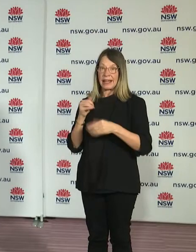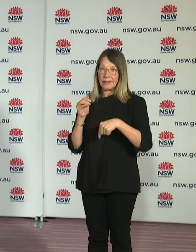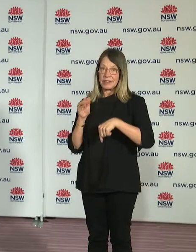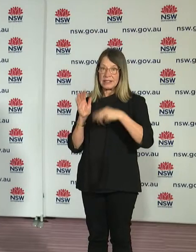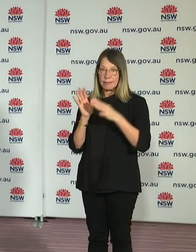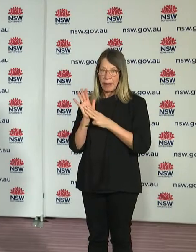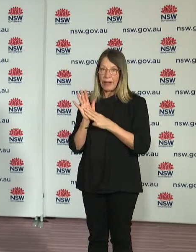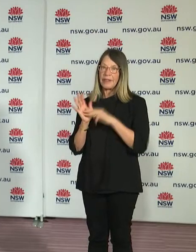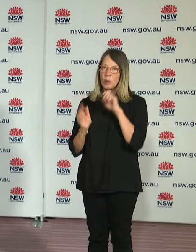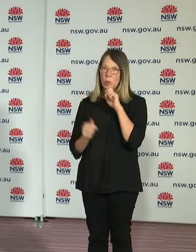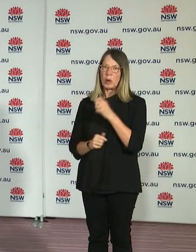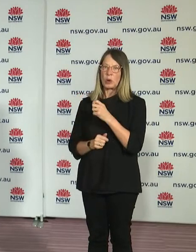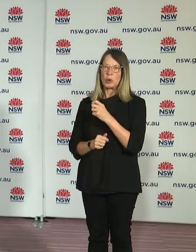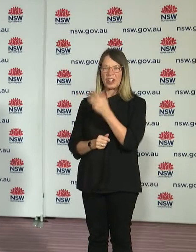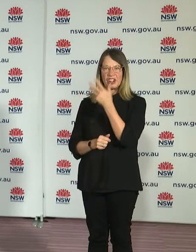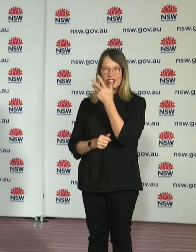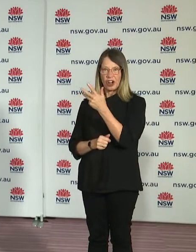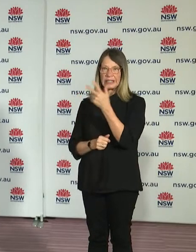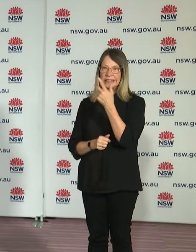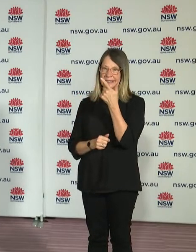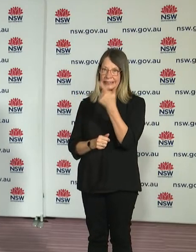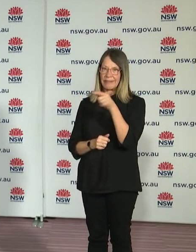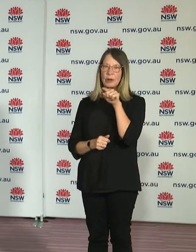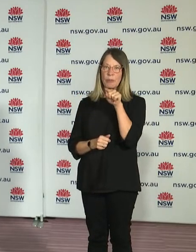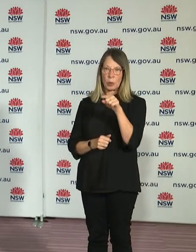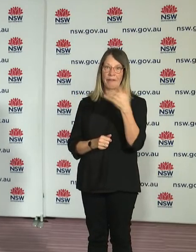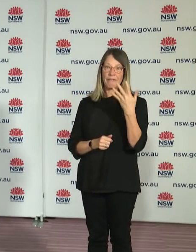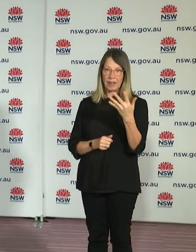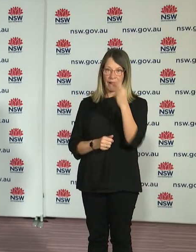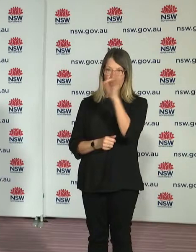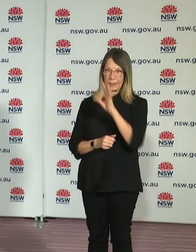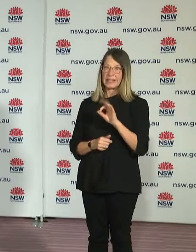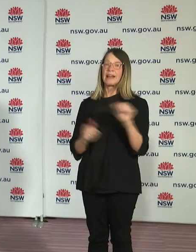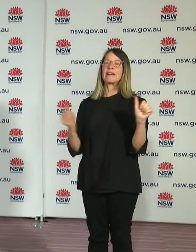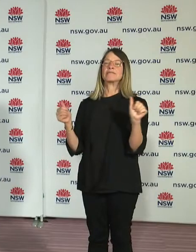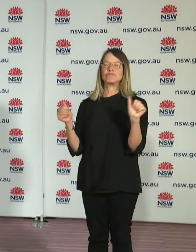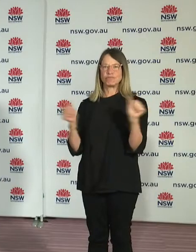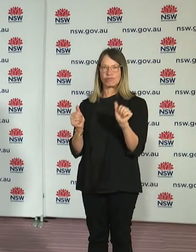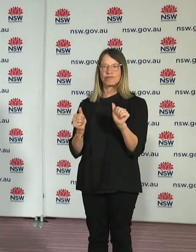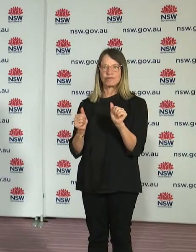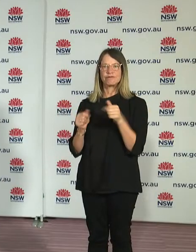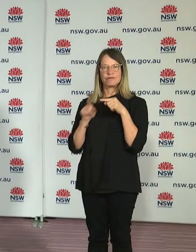97.5% of the staff to have complied with that requirement to keep